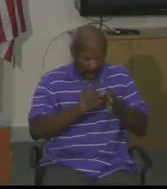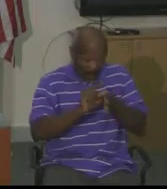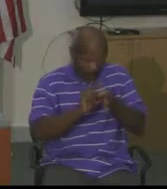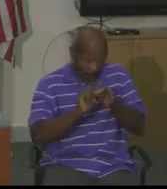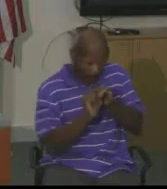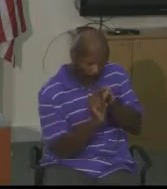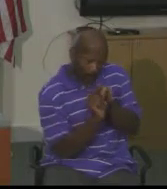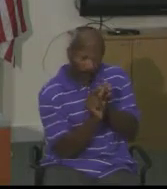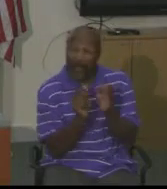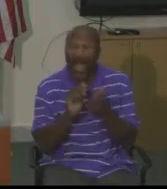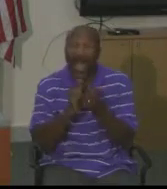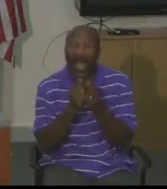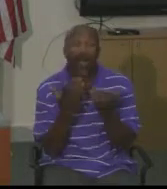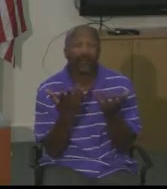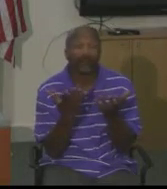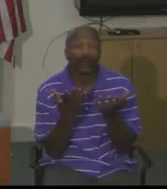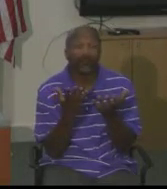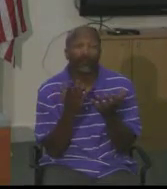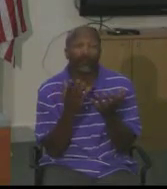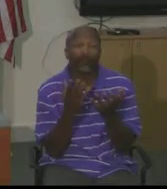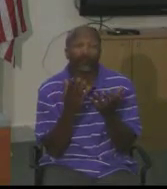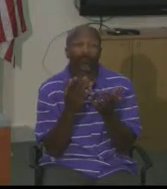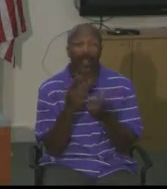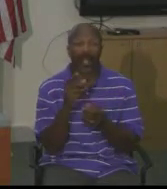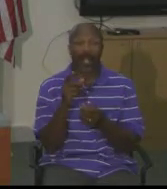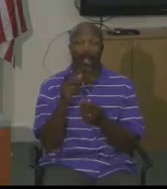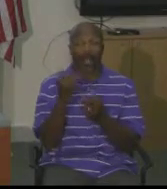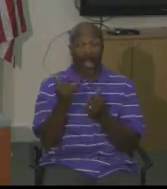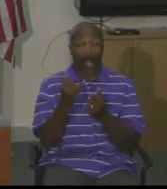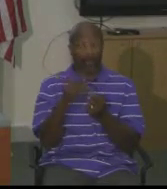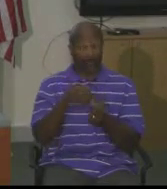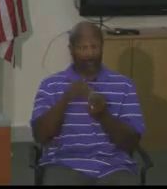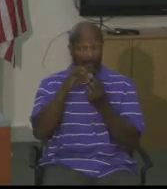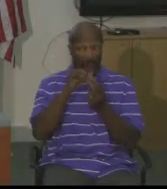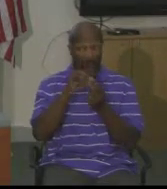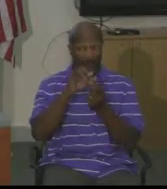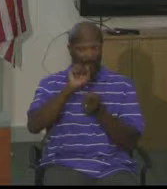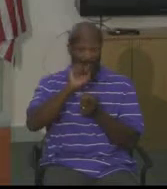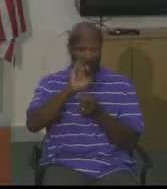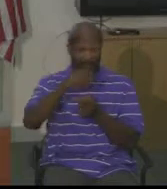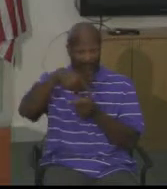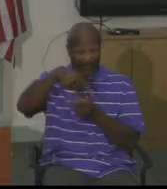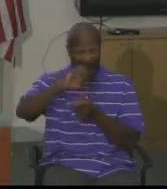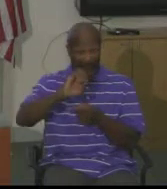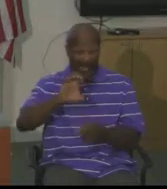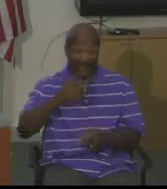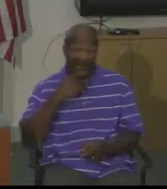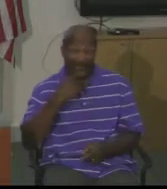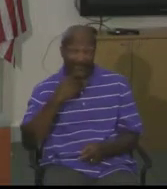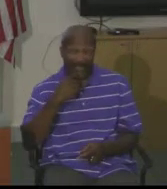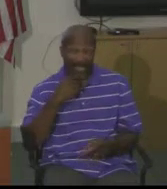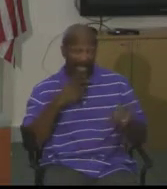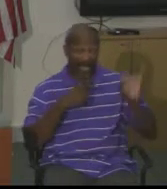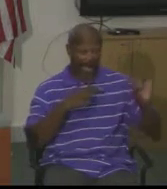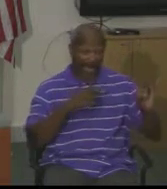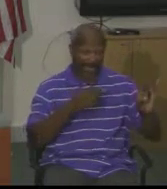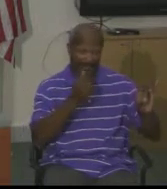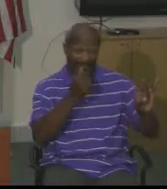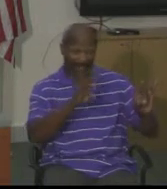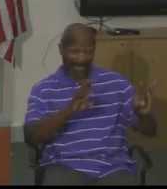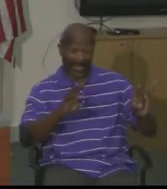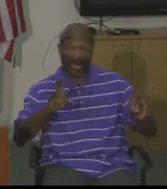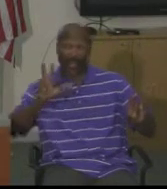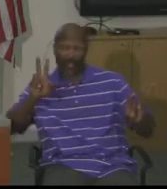The specification says that there can be 1x slots, 4x slots, 8x slots, 16x slots,